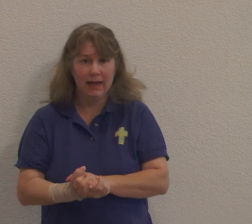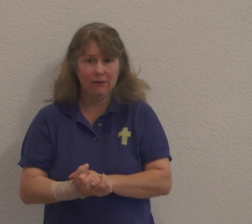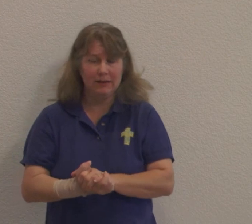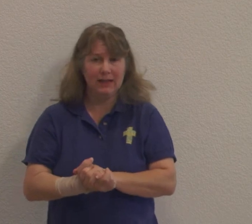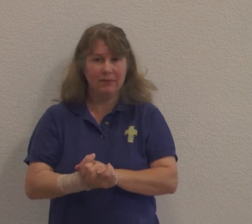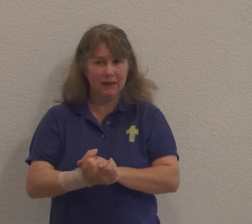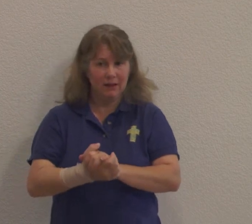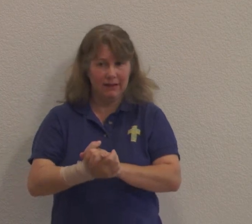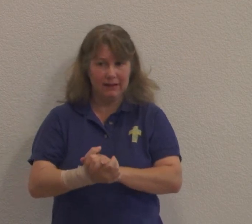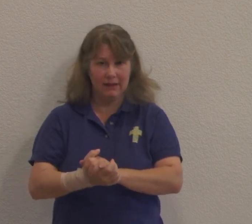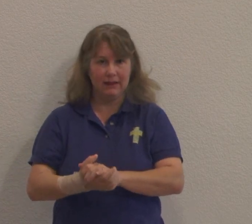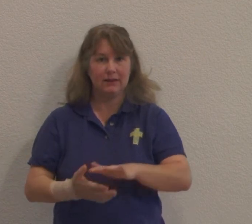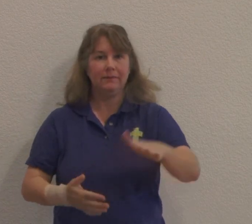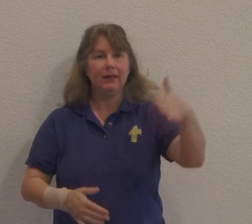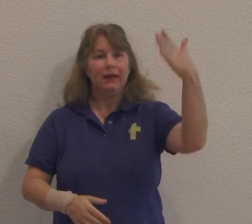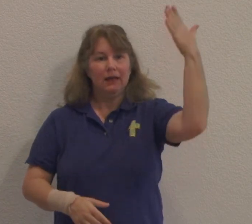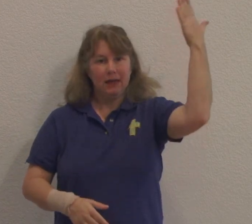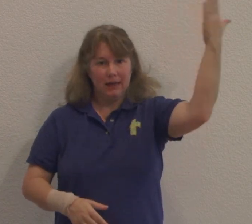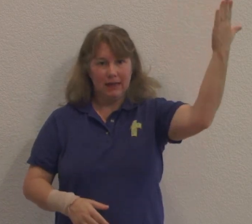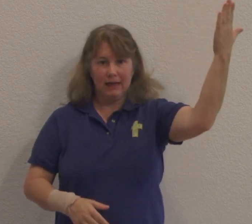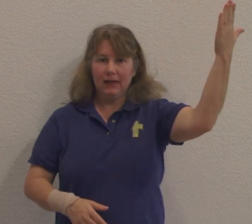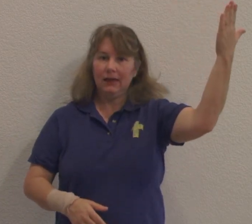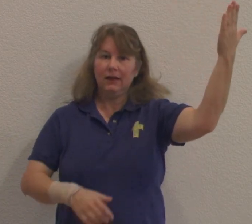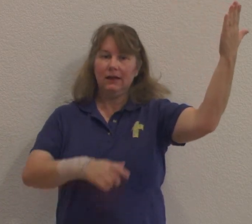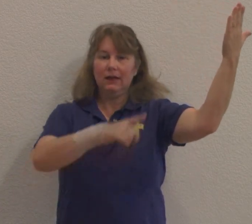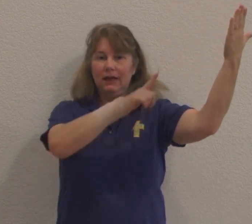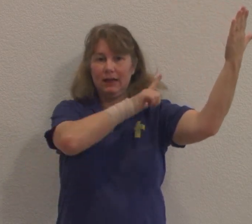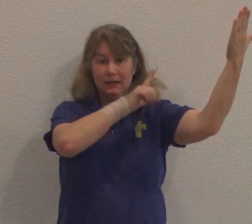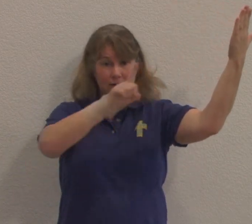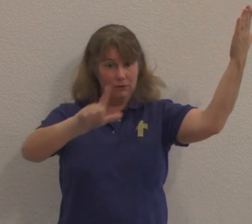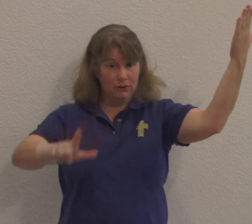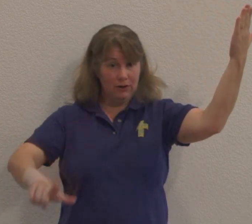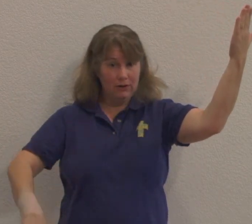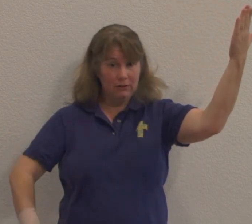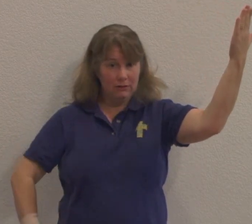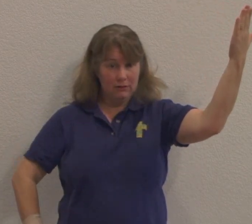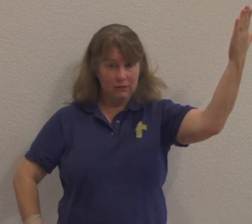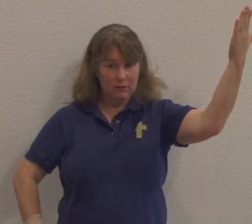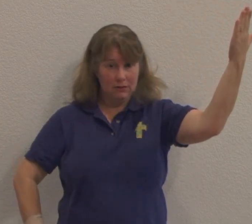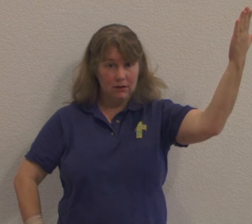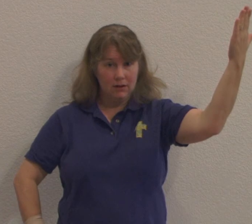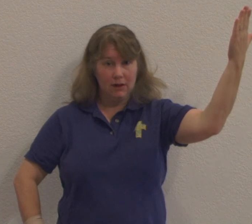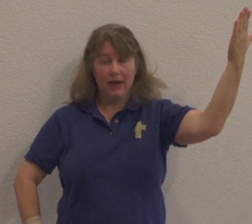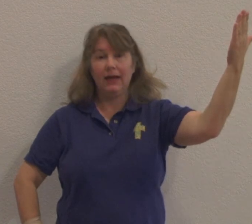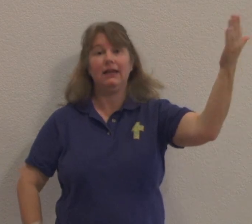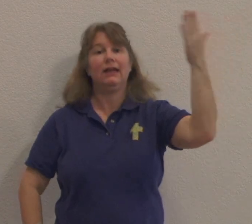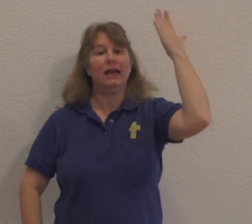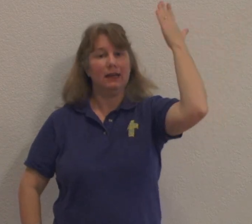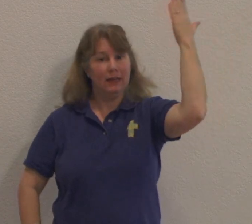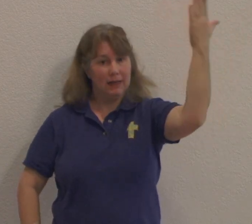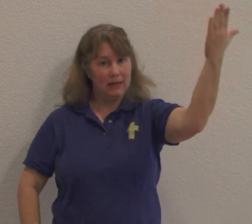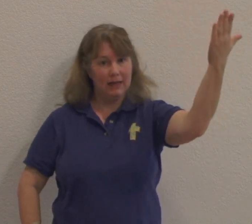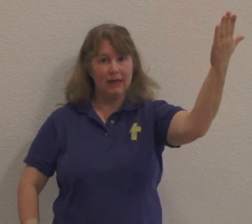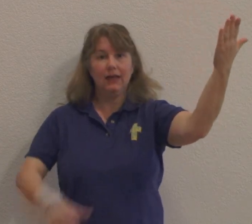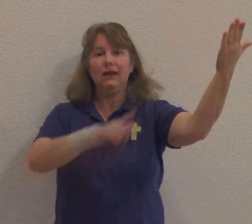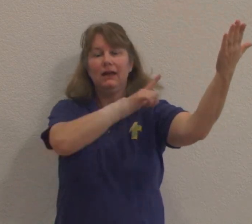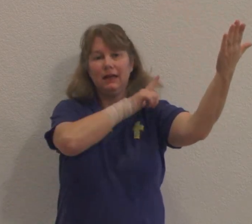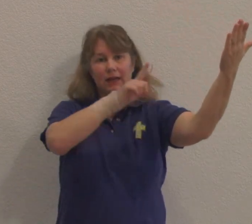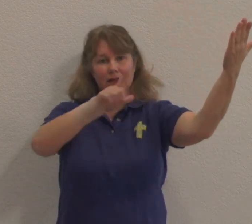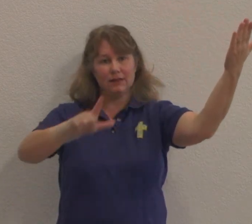would be something along these lines. He is Lord. Okay, and again, He is